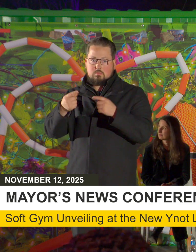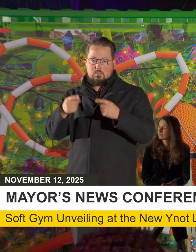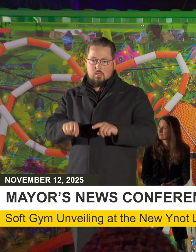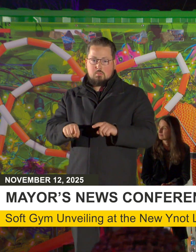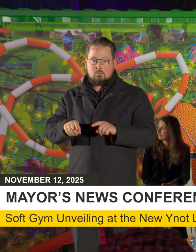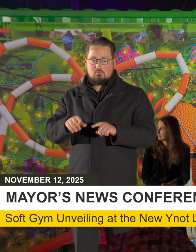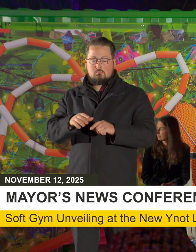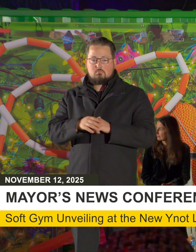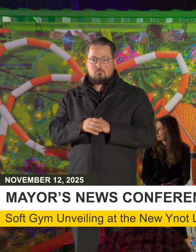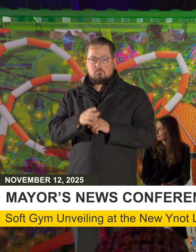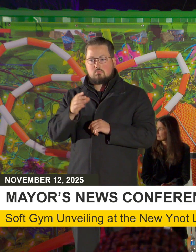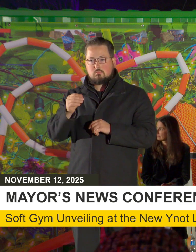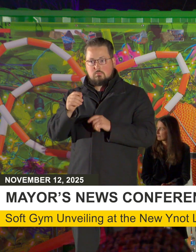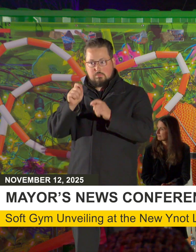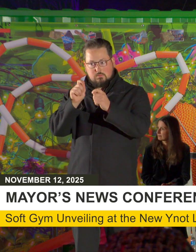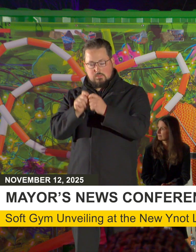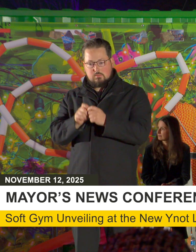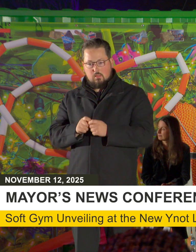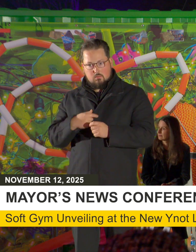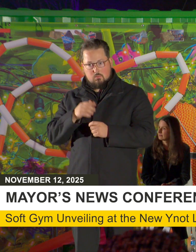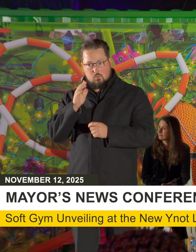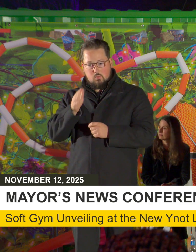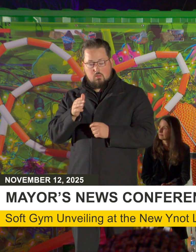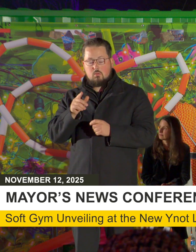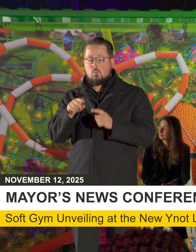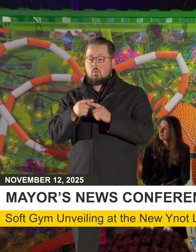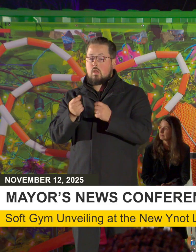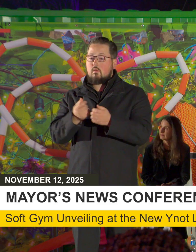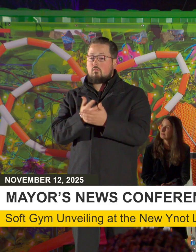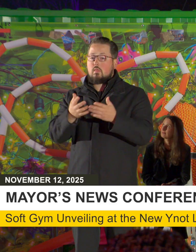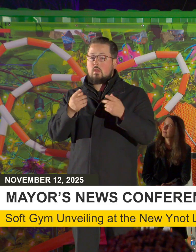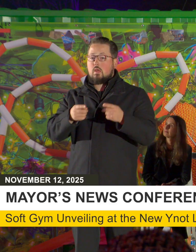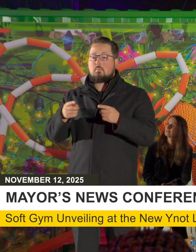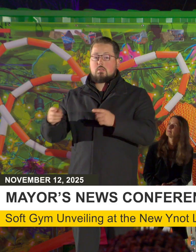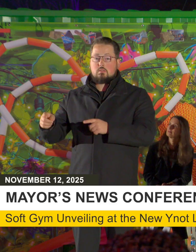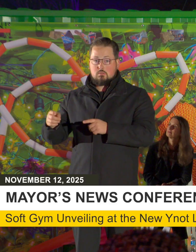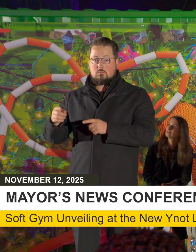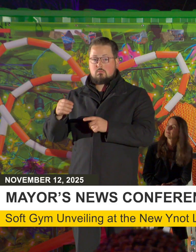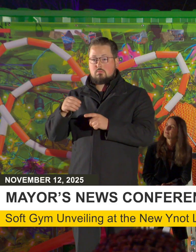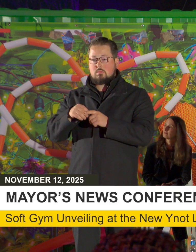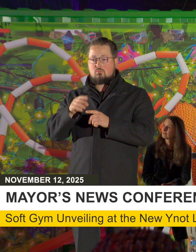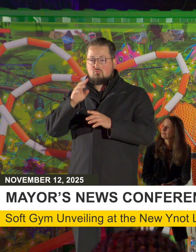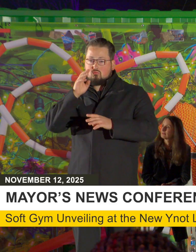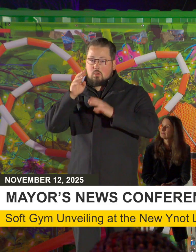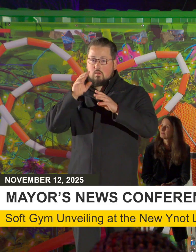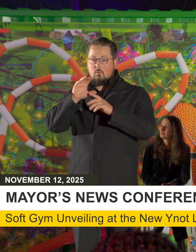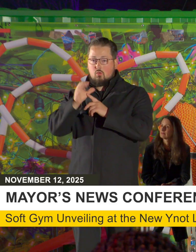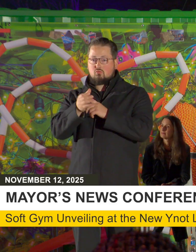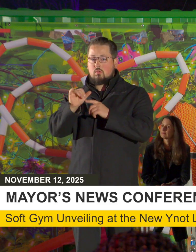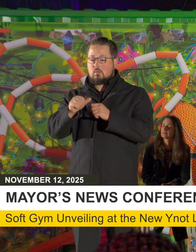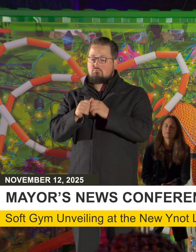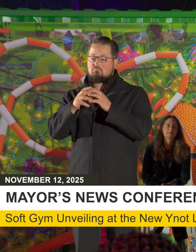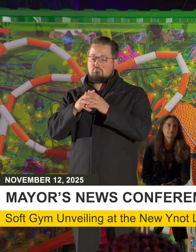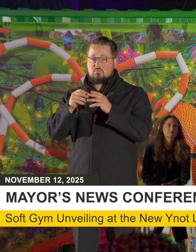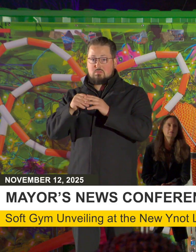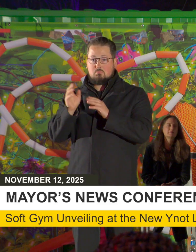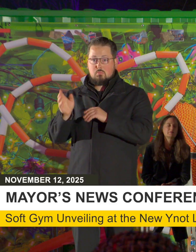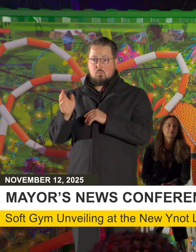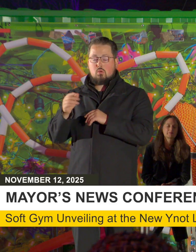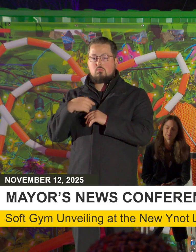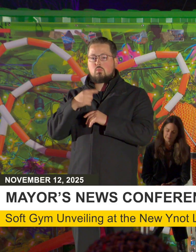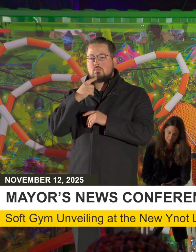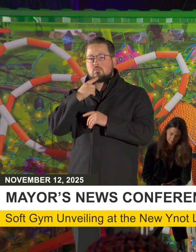And in detail, with everything happening in the creative culture that's growing in Baltimore, it